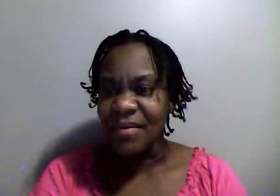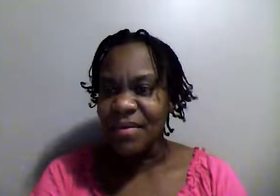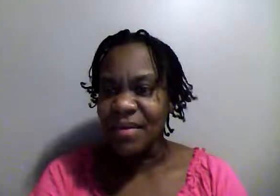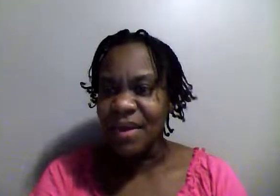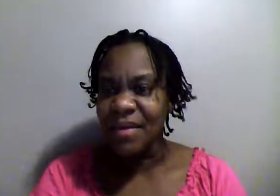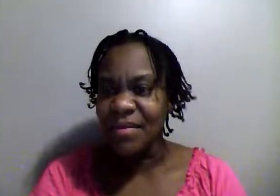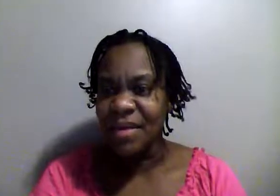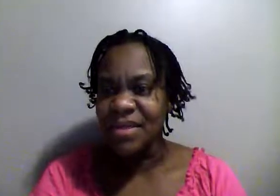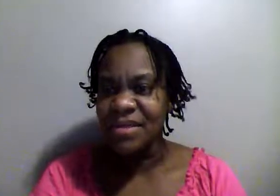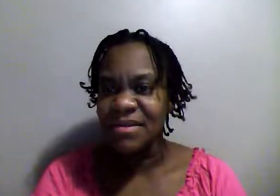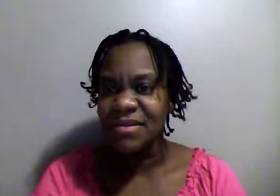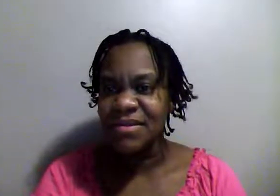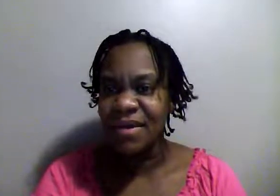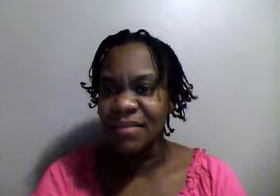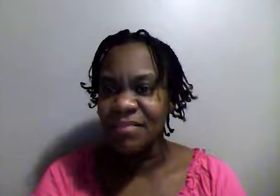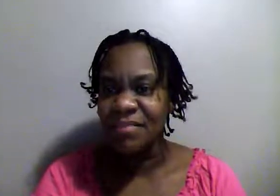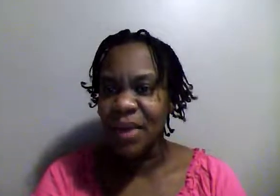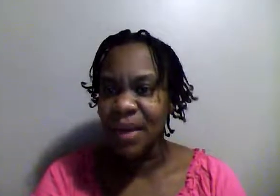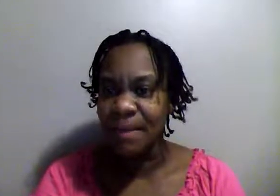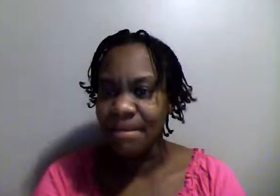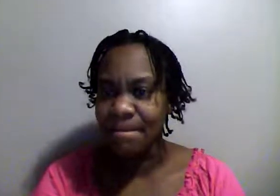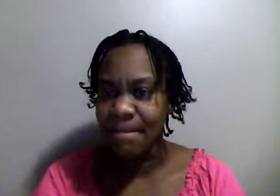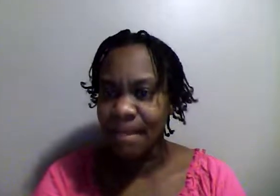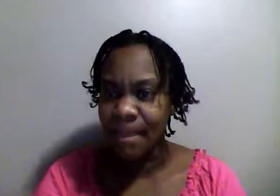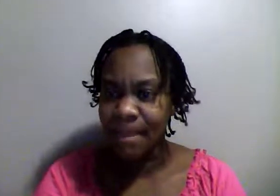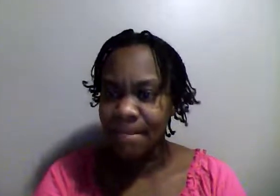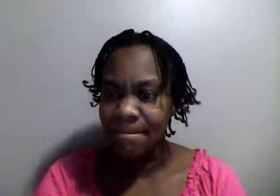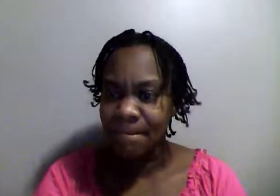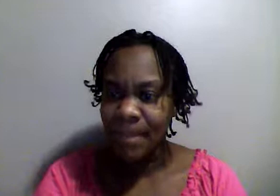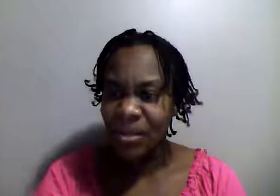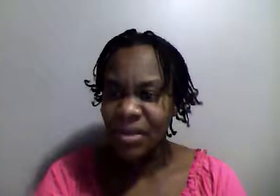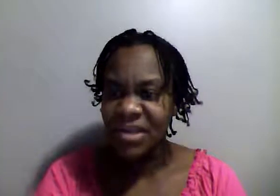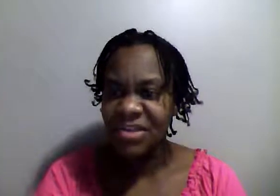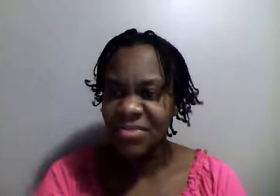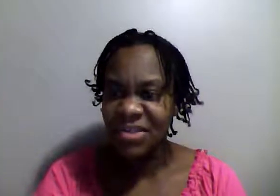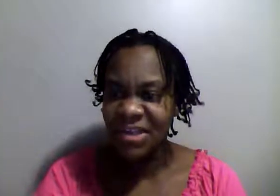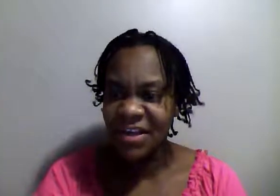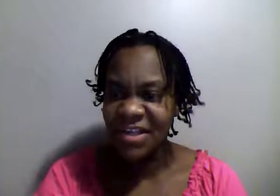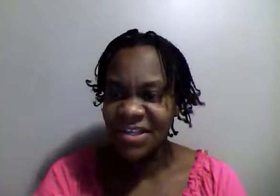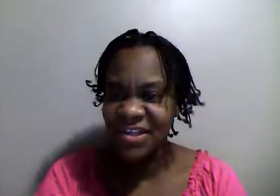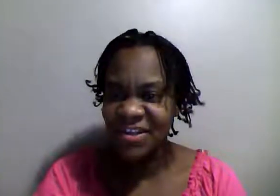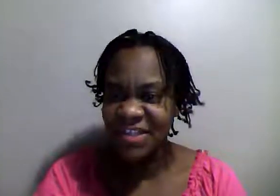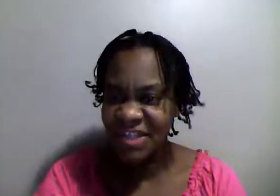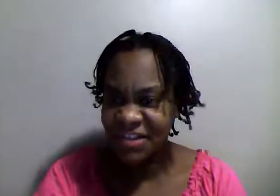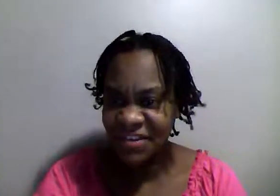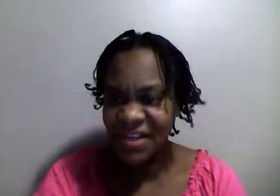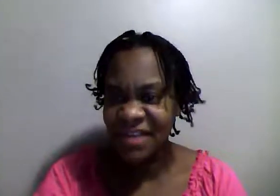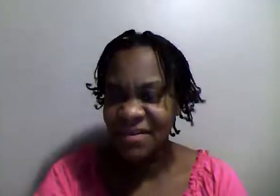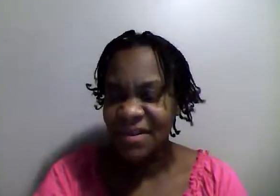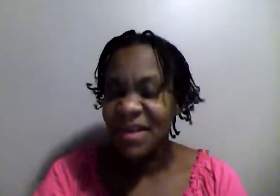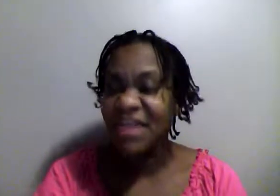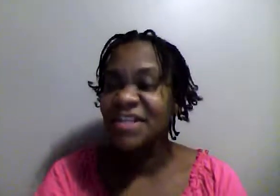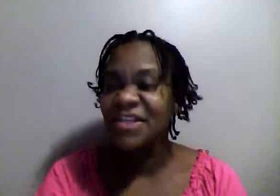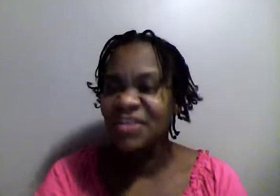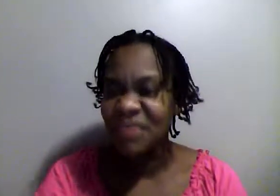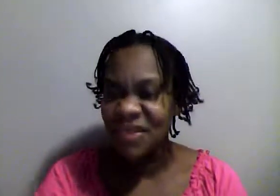Okay, they went into the soil. Okay. When the chipmunks are eating your seed, you're saying, eating your tomato, you're